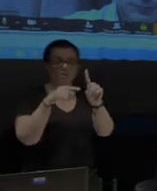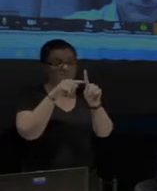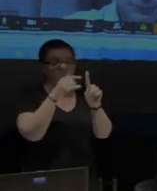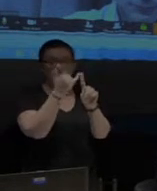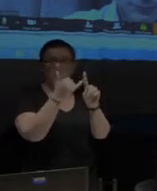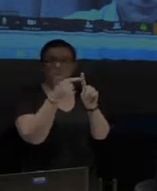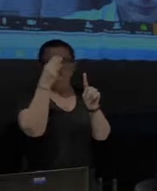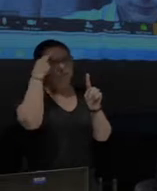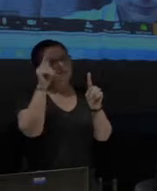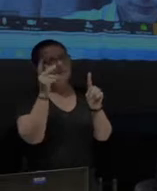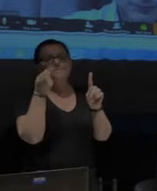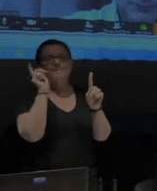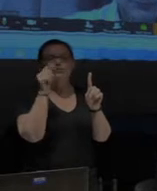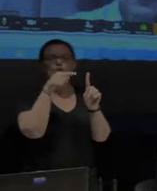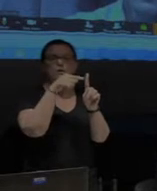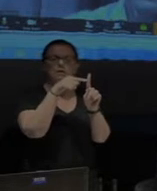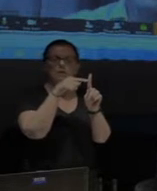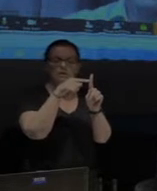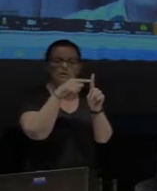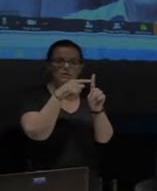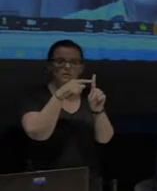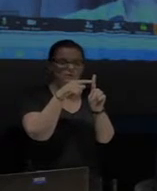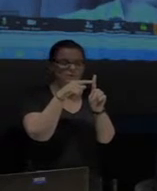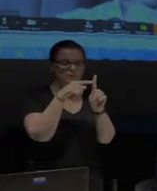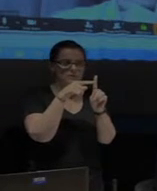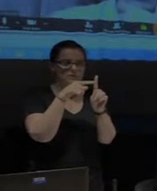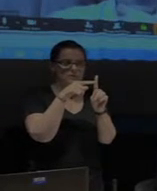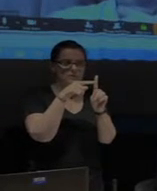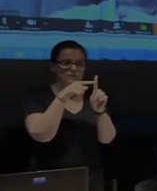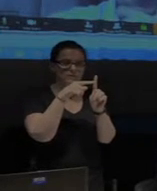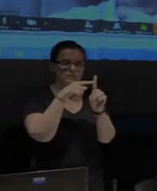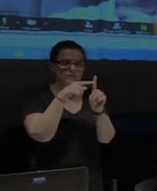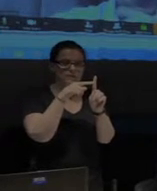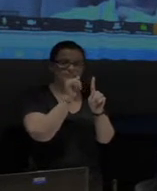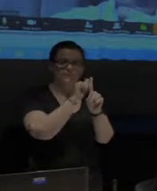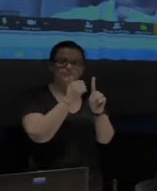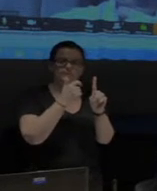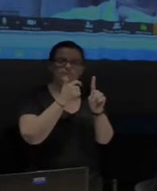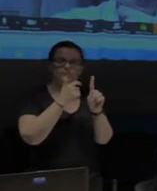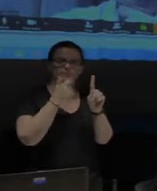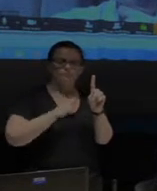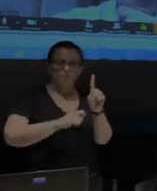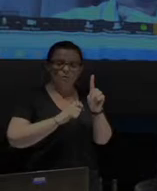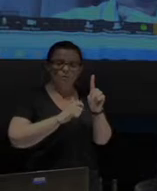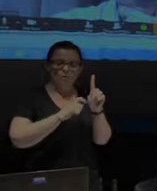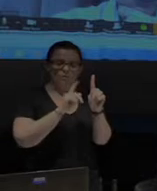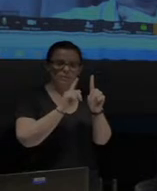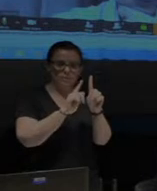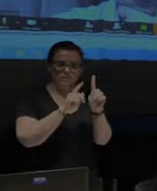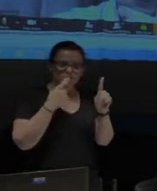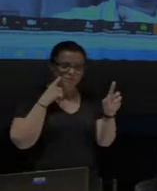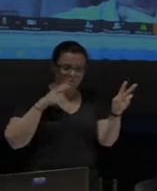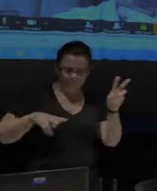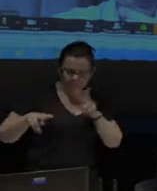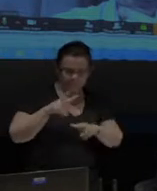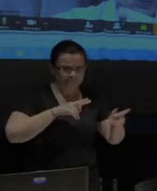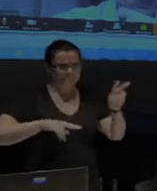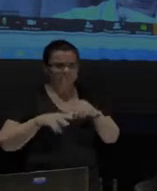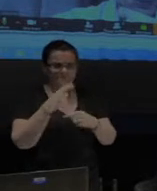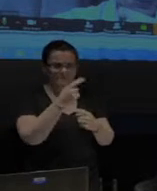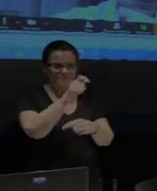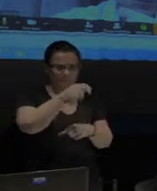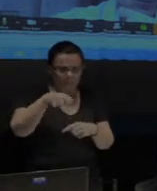manager, their responsibility really to me is about, well, who's here? What's different about them? And over time, learning about them and